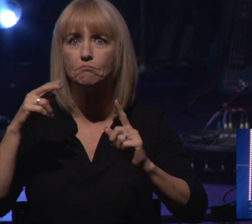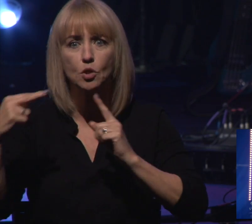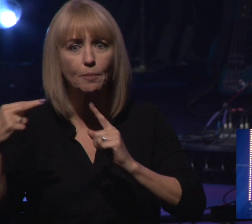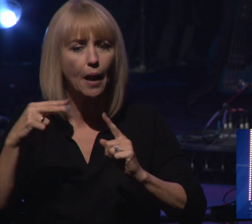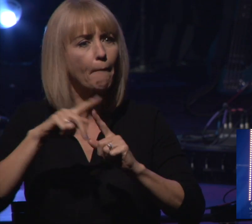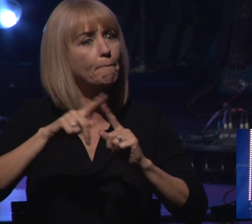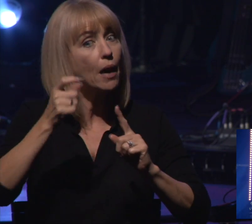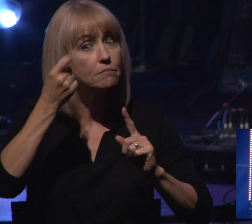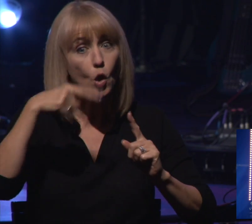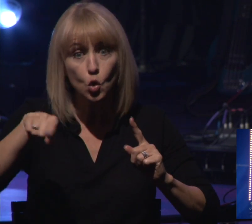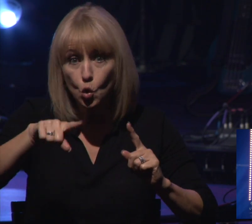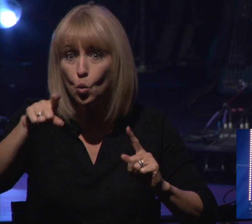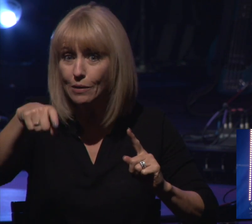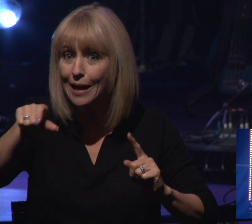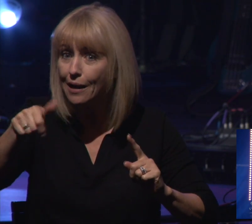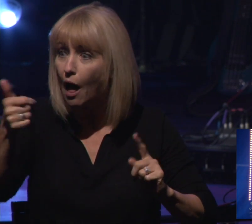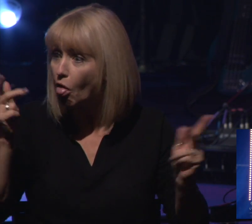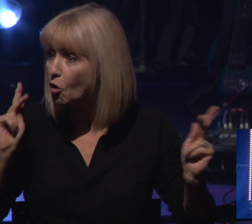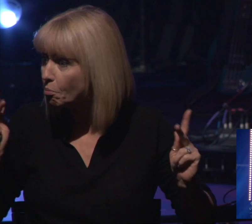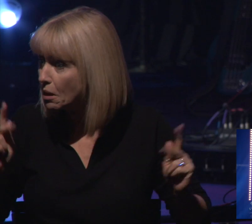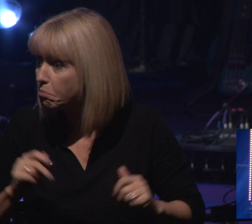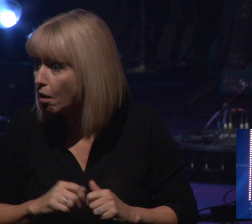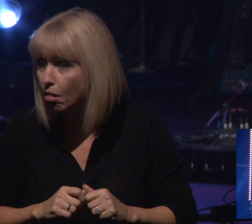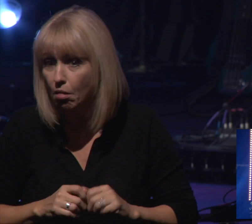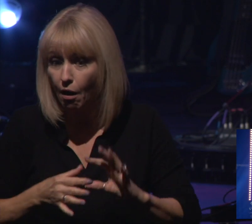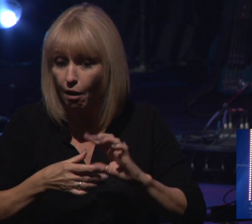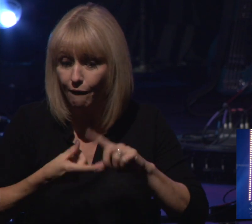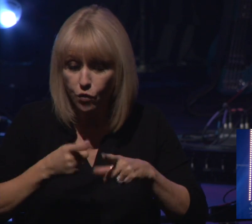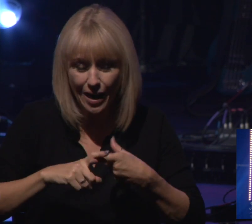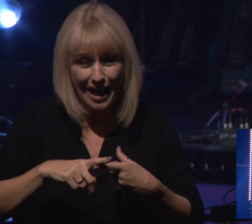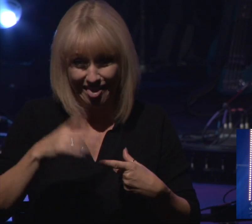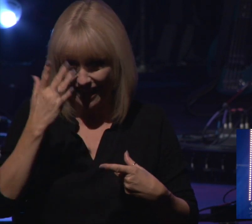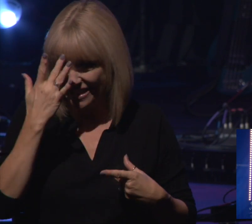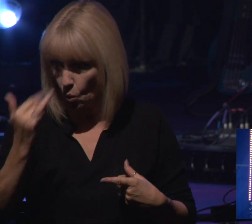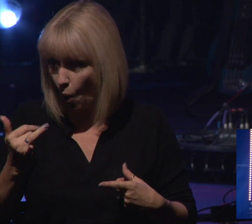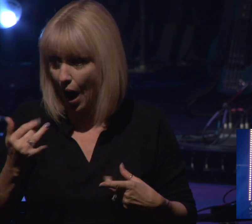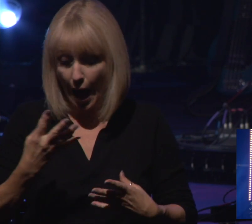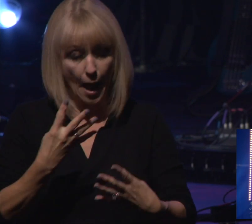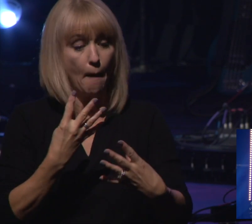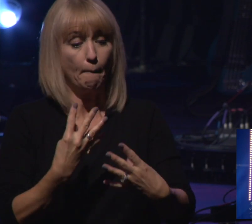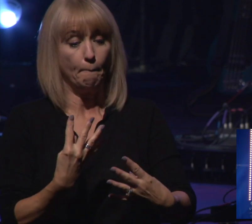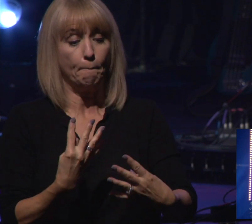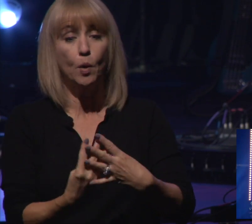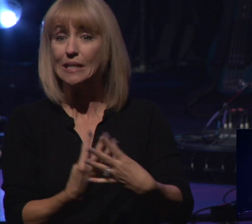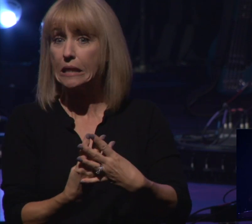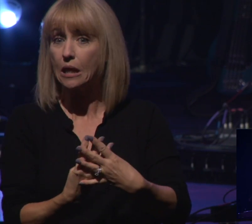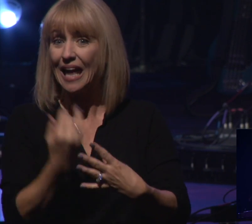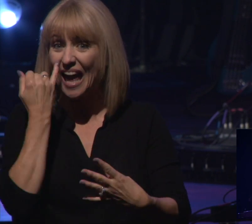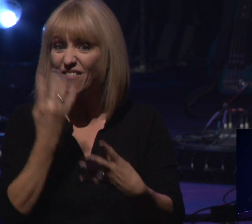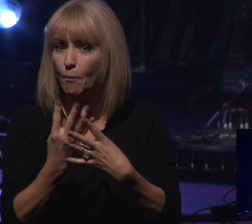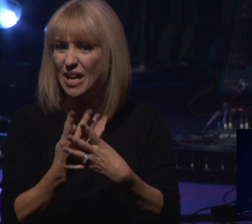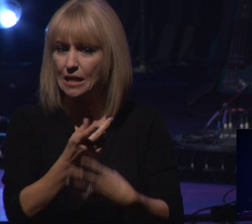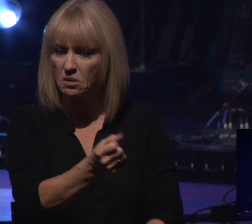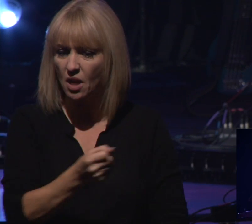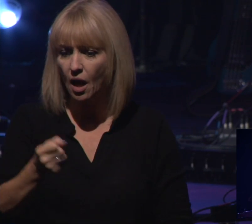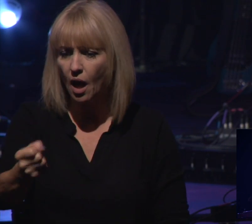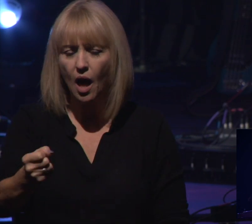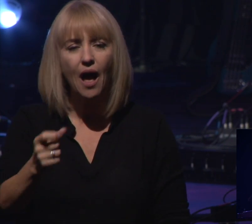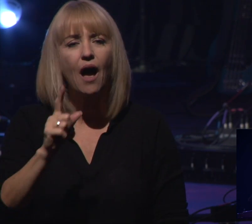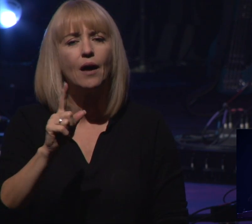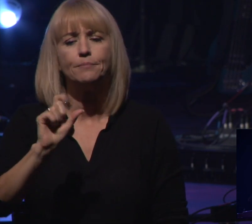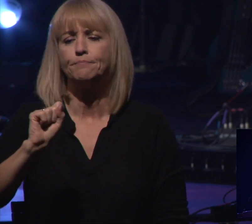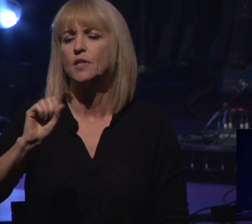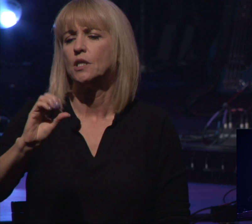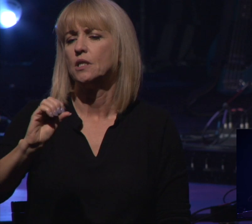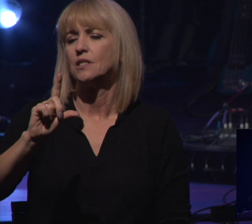need other people. Relationships are there. That's one of the reasons why solitary confinement is such a horrible sentence to put on